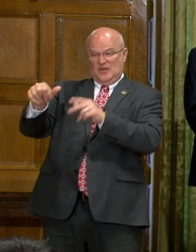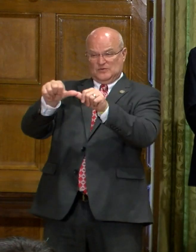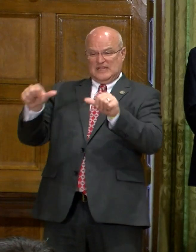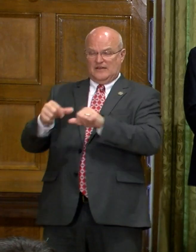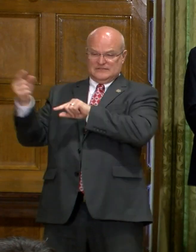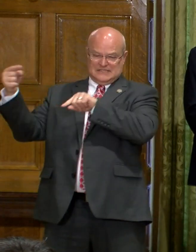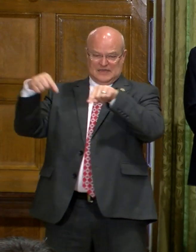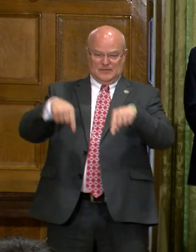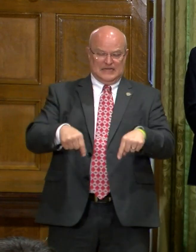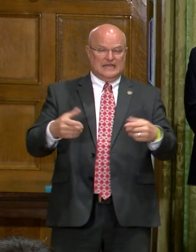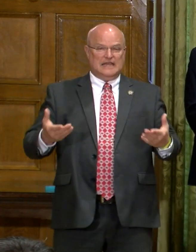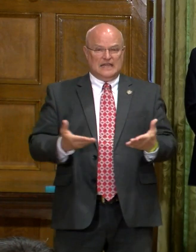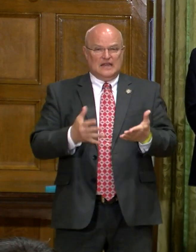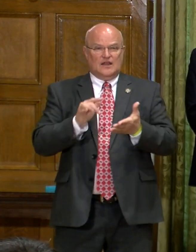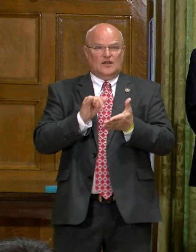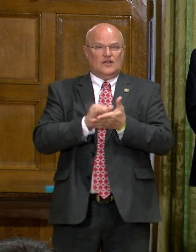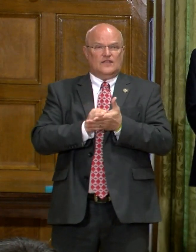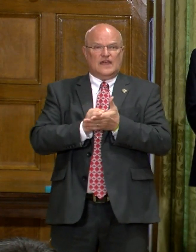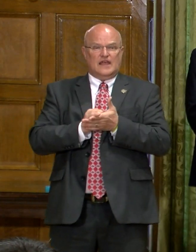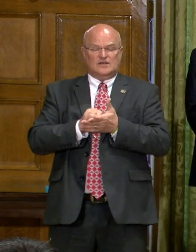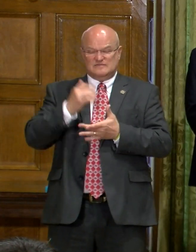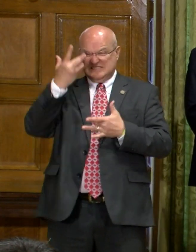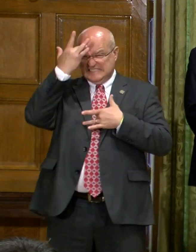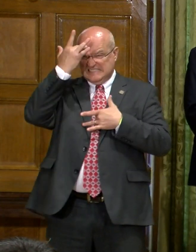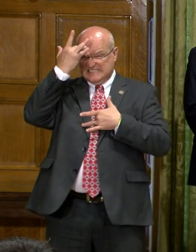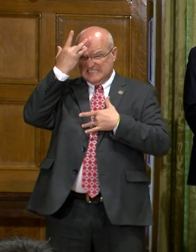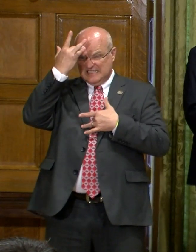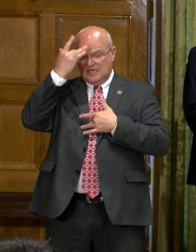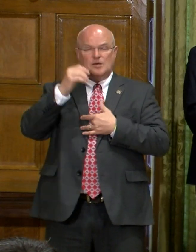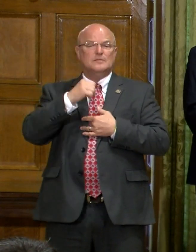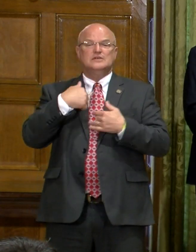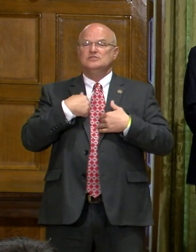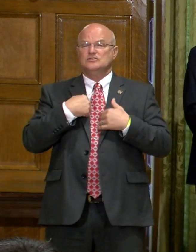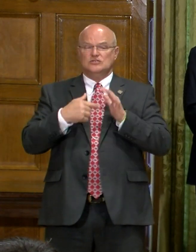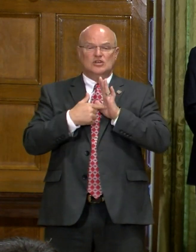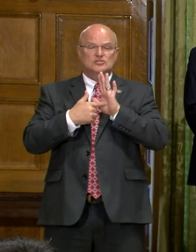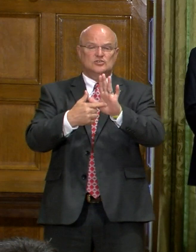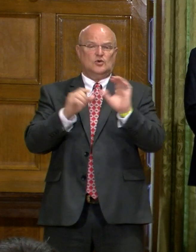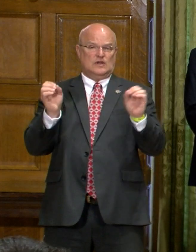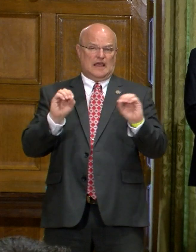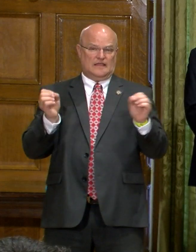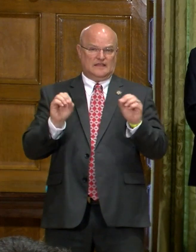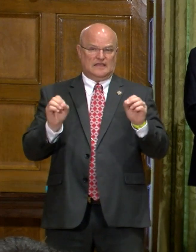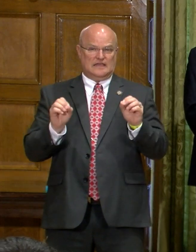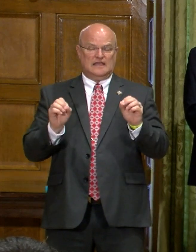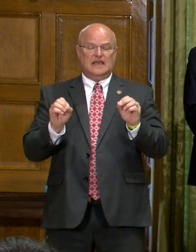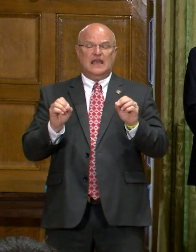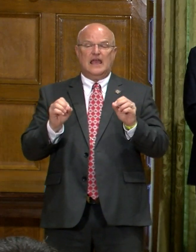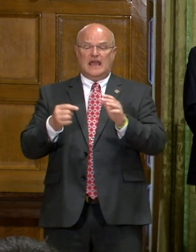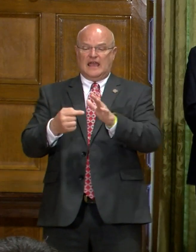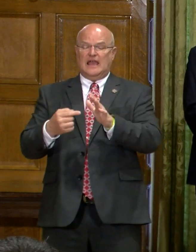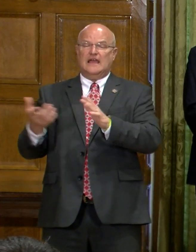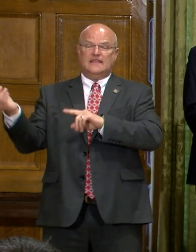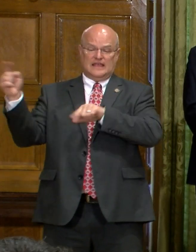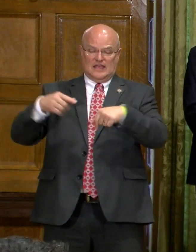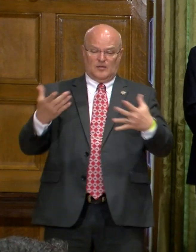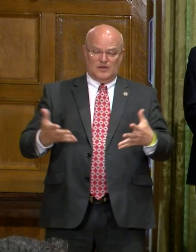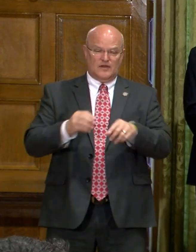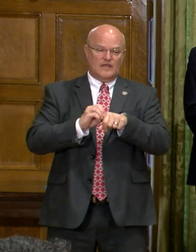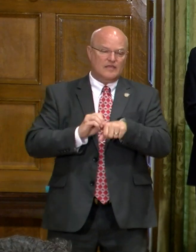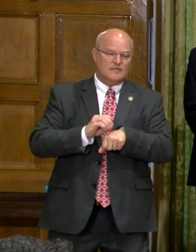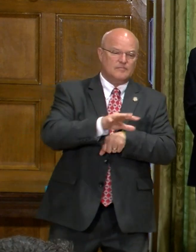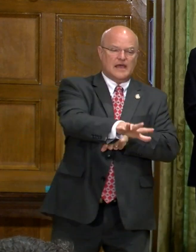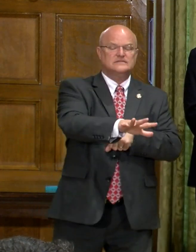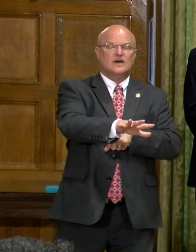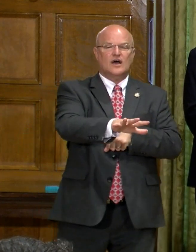areas who are infected but maybe not symptomatic yet, and they can pass on COVID-19 without